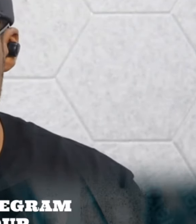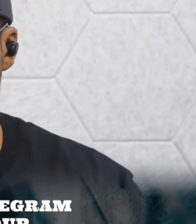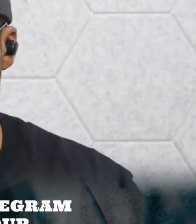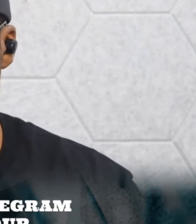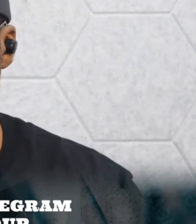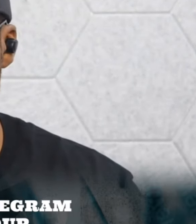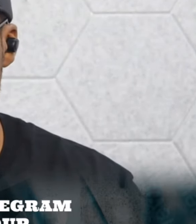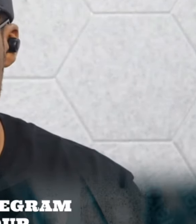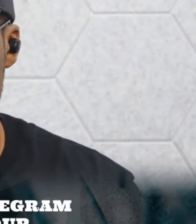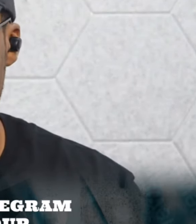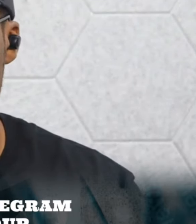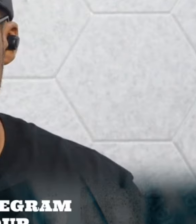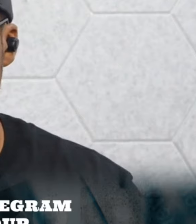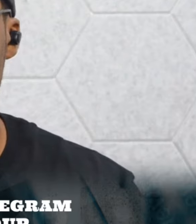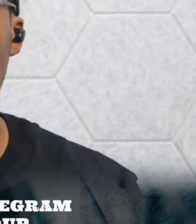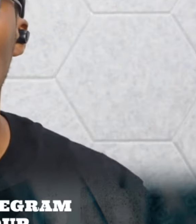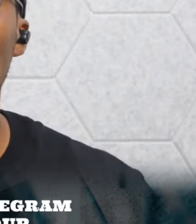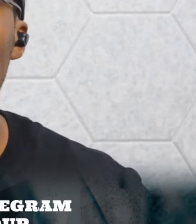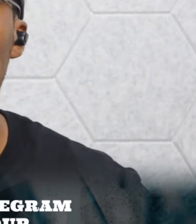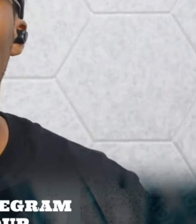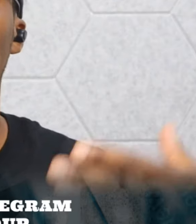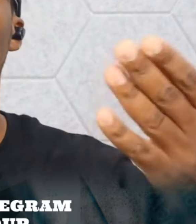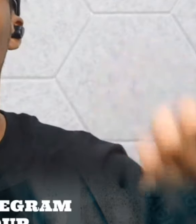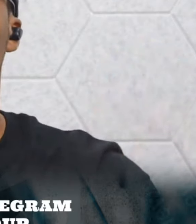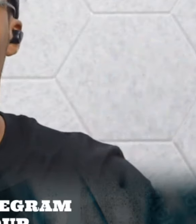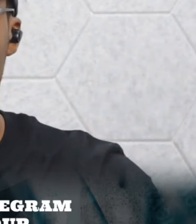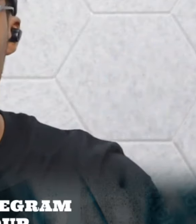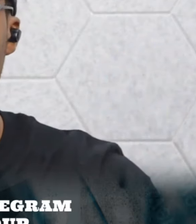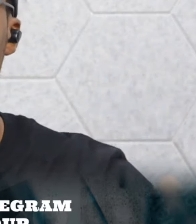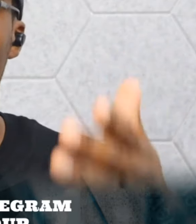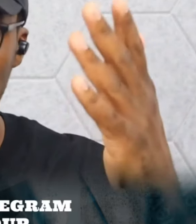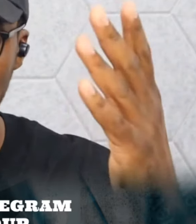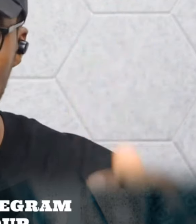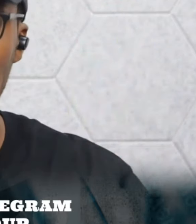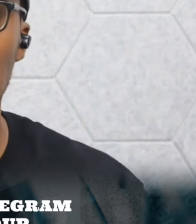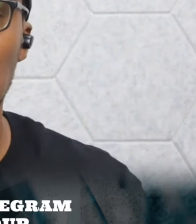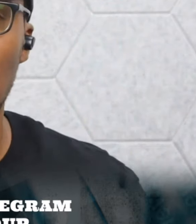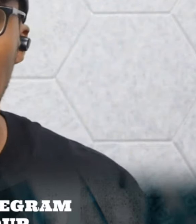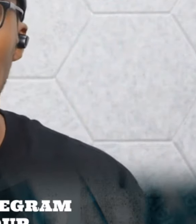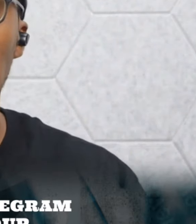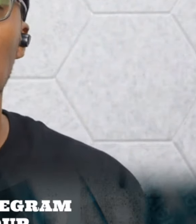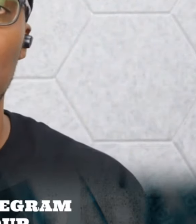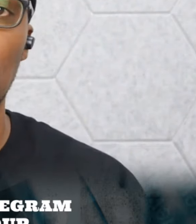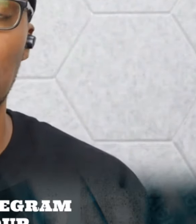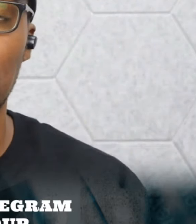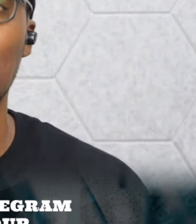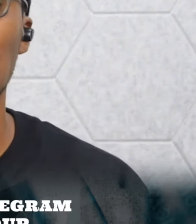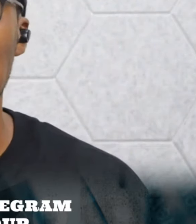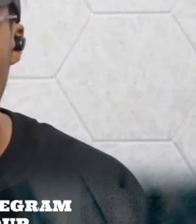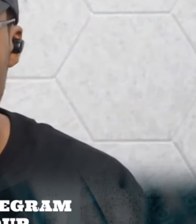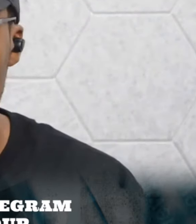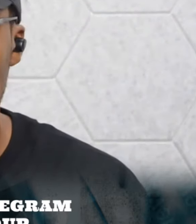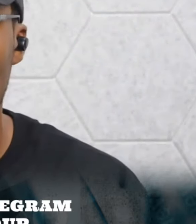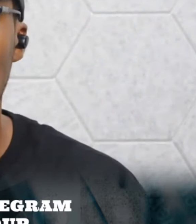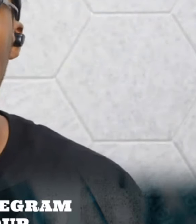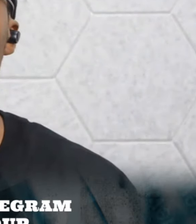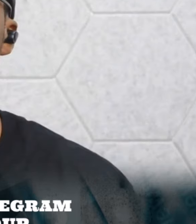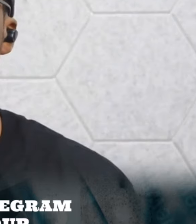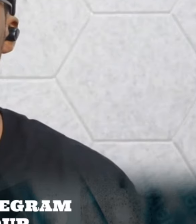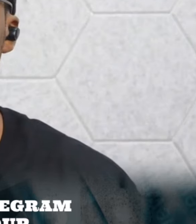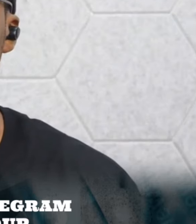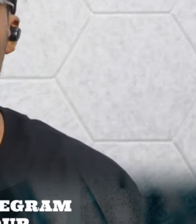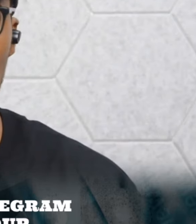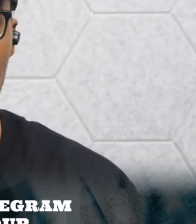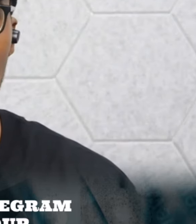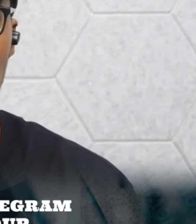ghost watching this channel for quite some time now, please do me a favor and yourself a favor by hitting the subscribe button, as well as the bell notification next to the subscribe button, so